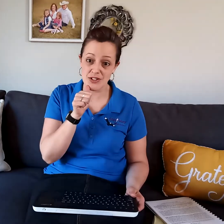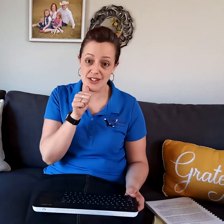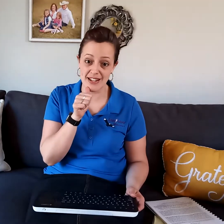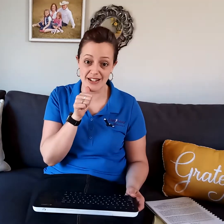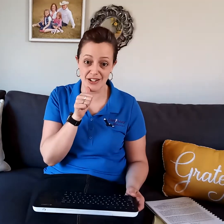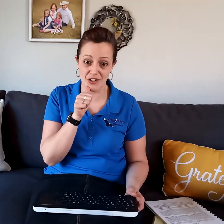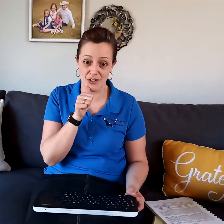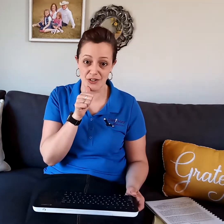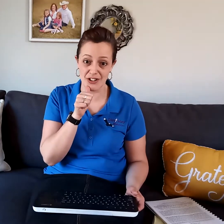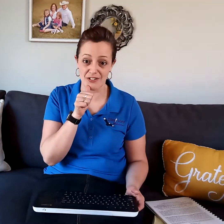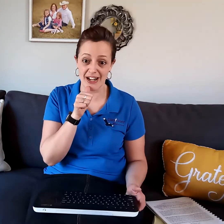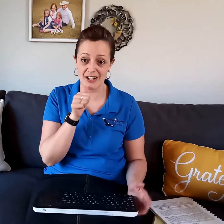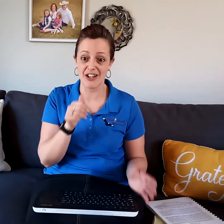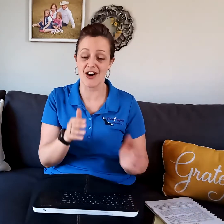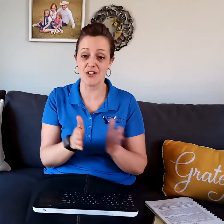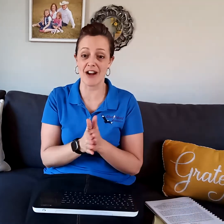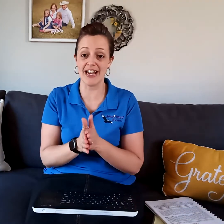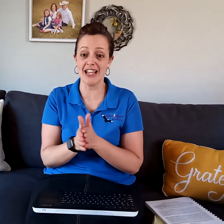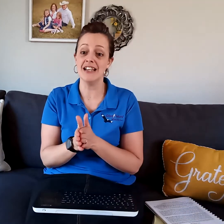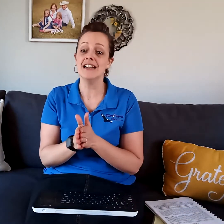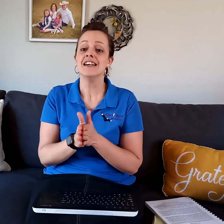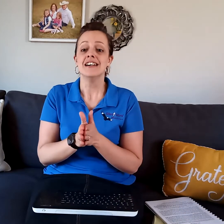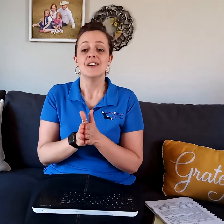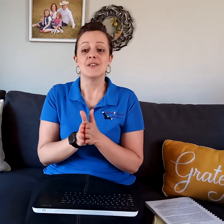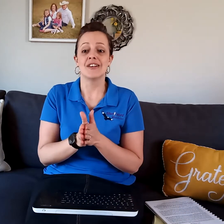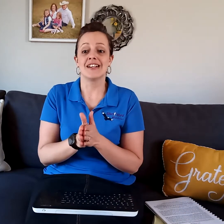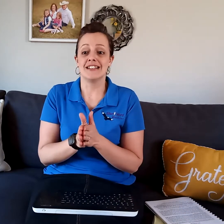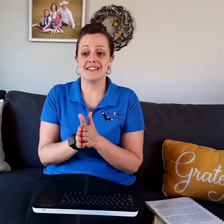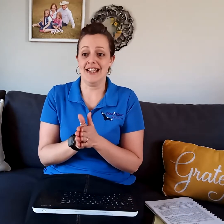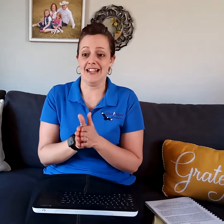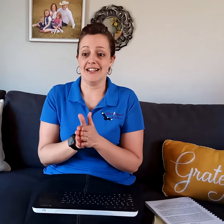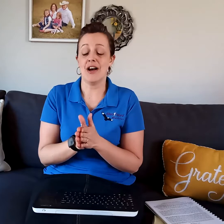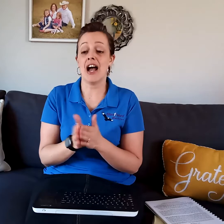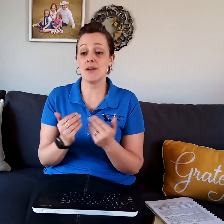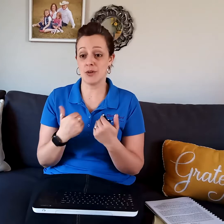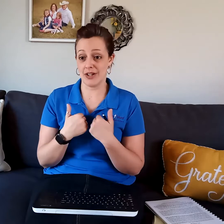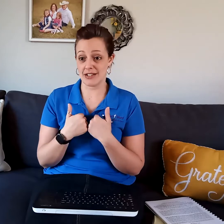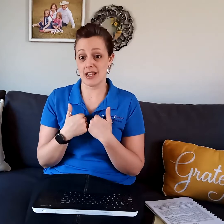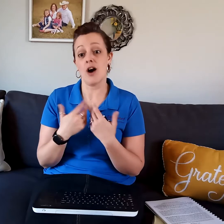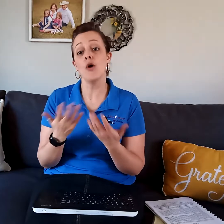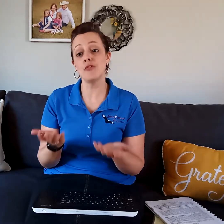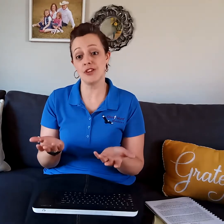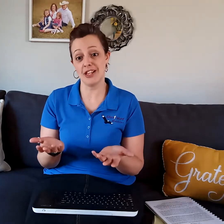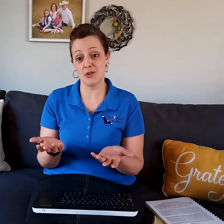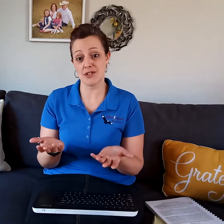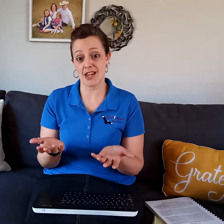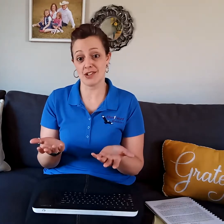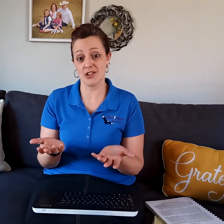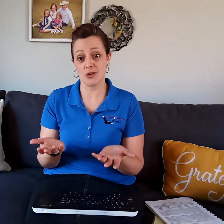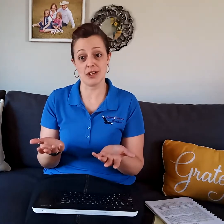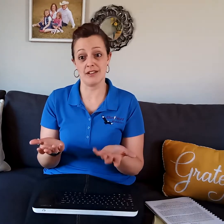to the Indian girls. All right? Are you ready? We're going to sing. I'm going to, hopefully you sing too, because